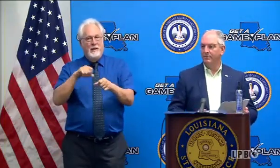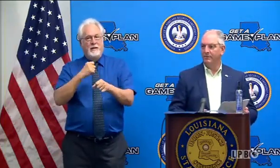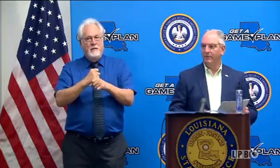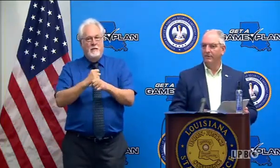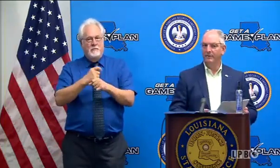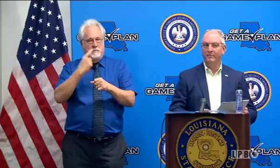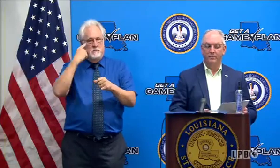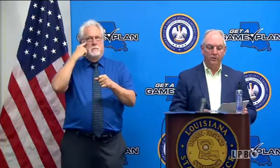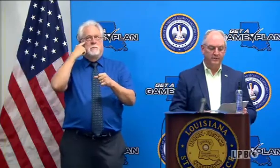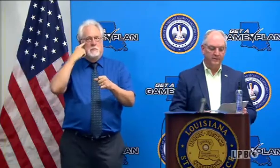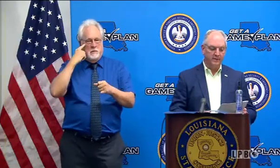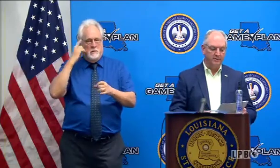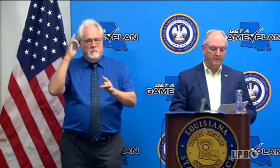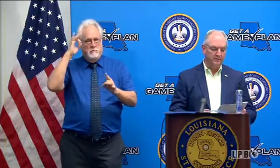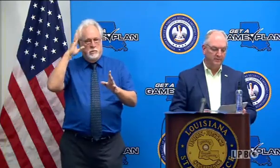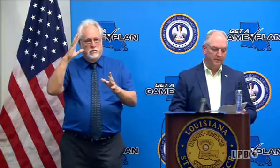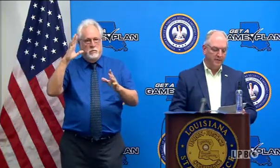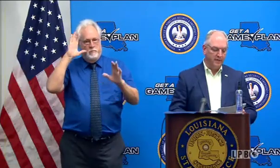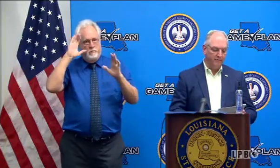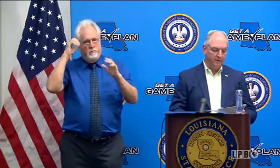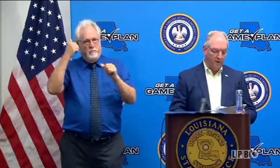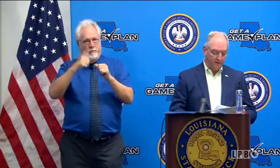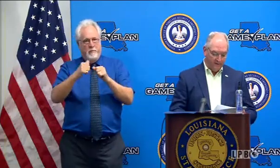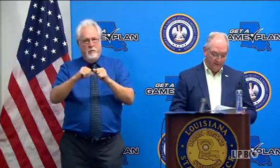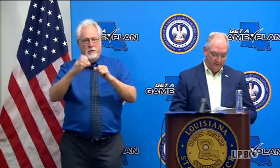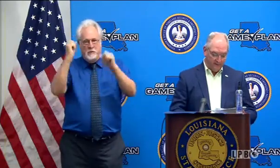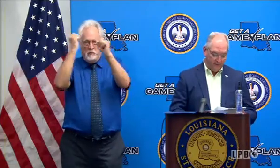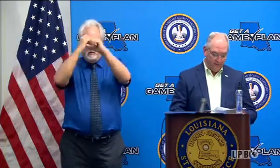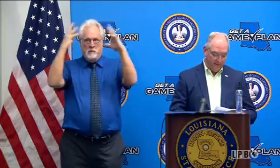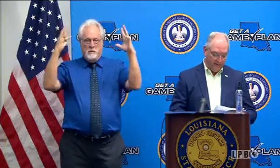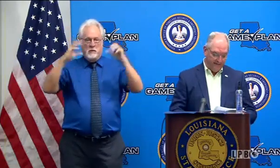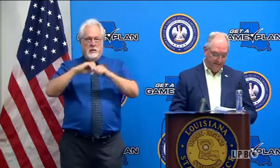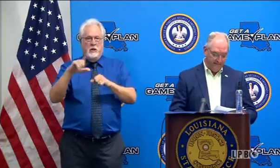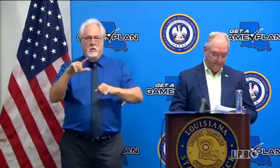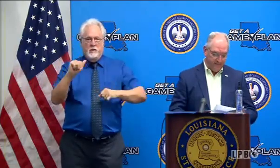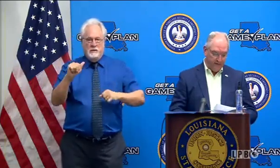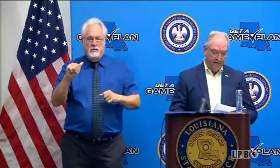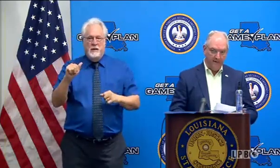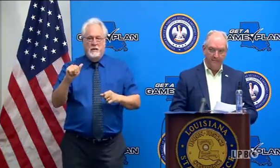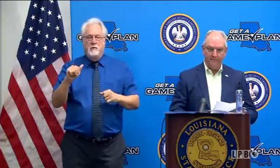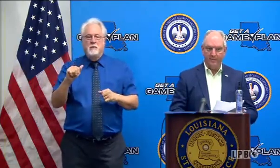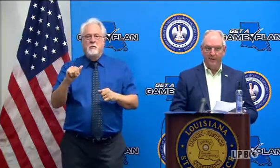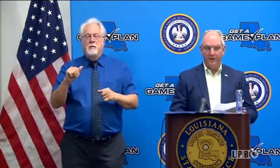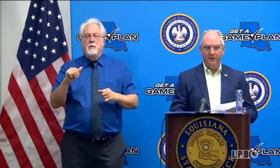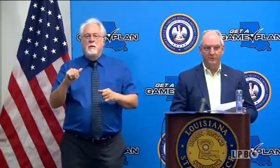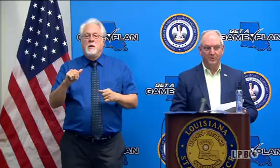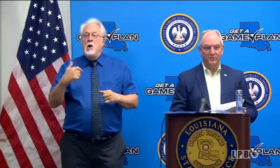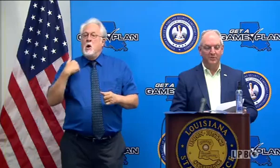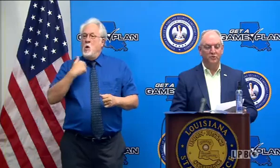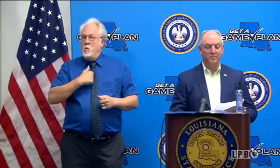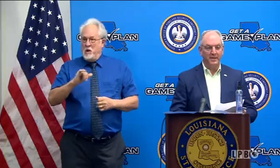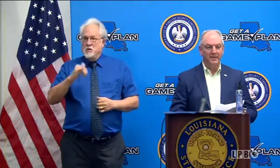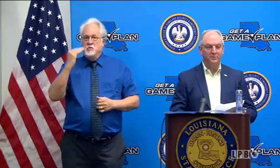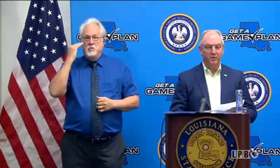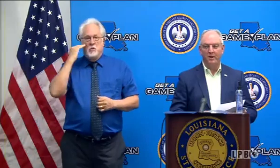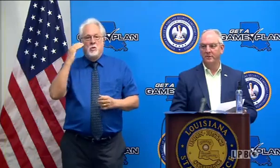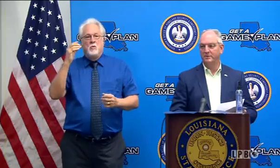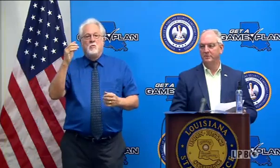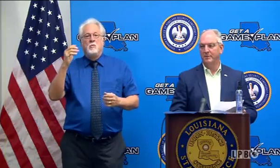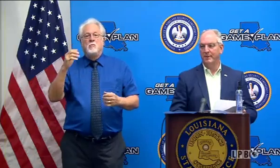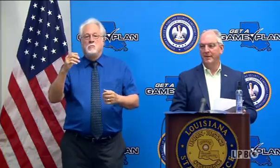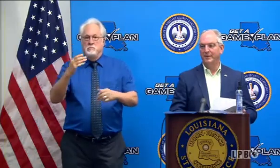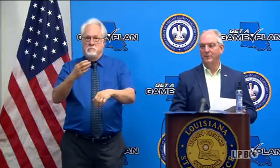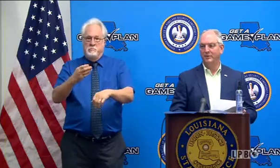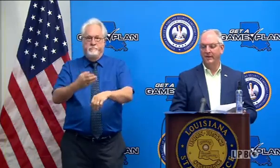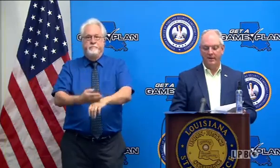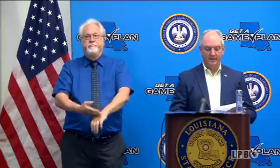brings up horrific memories and images for all of us in Louisiana. And we also know that tremendous progress